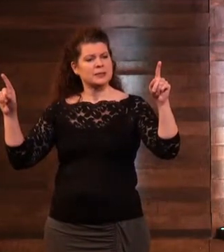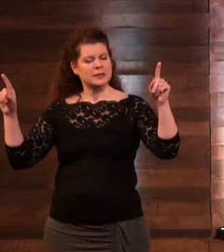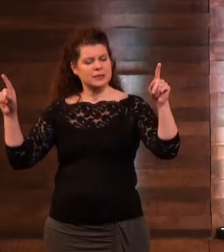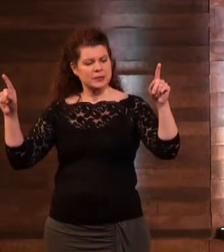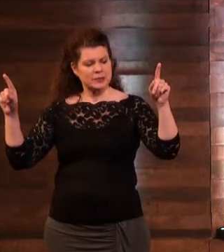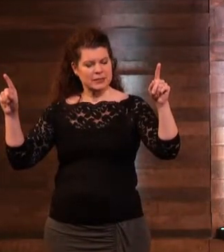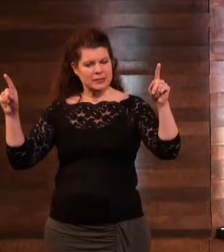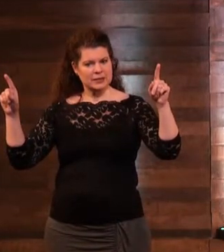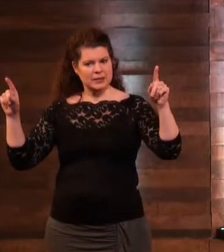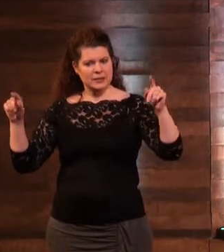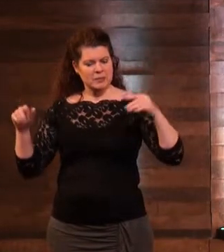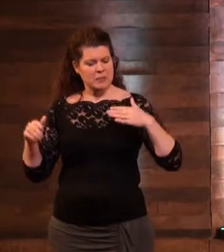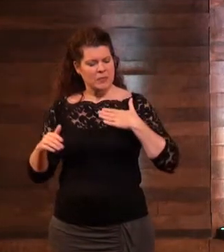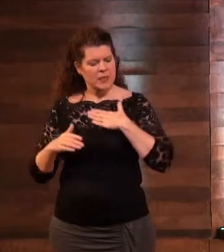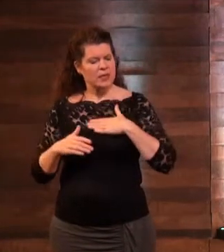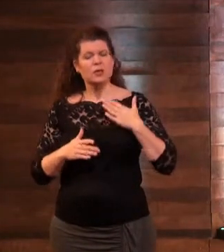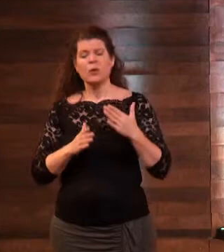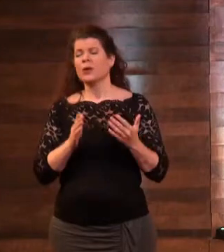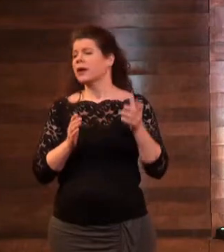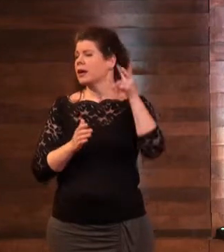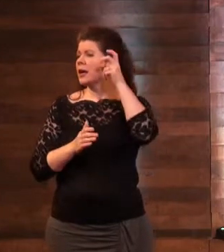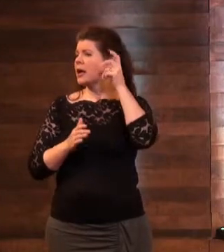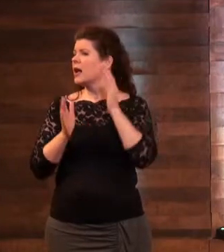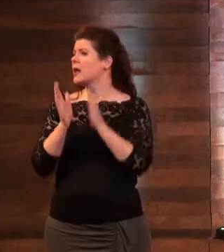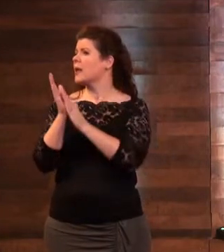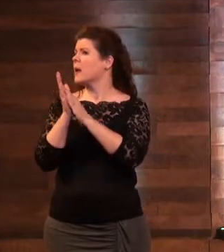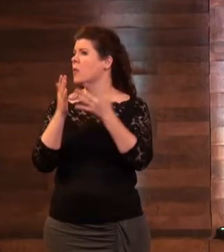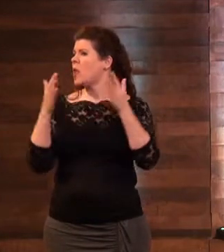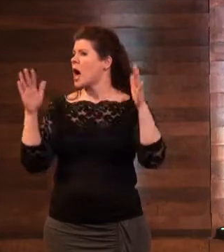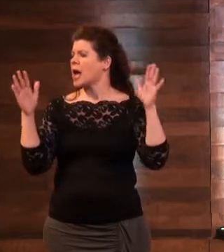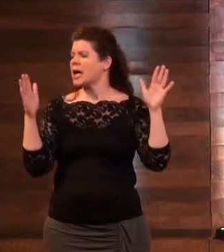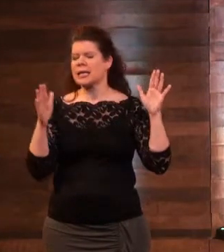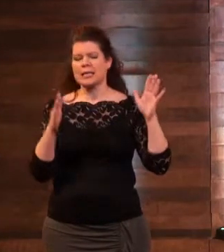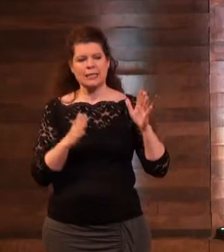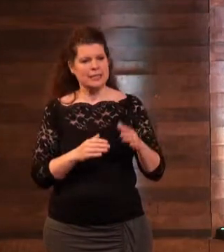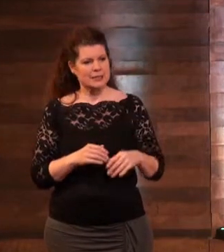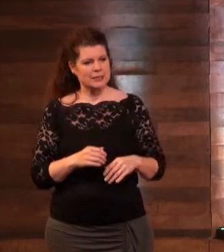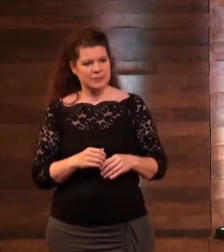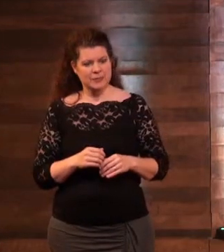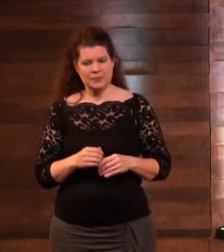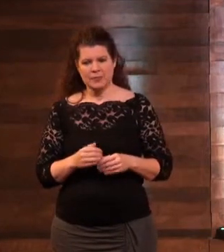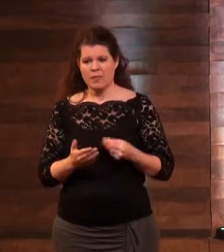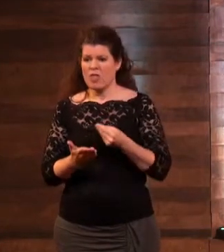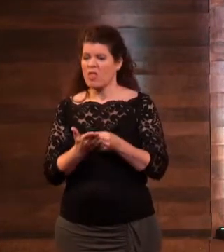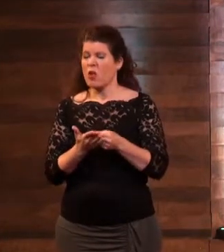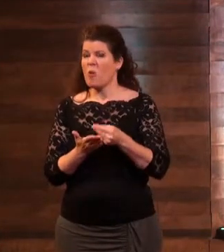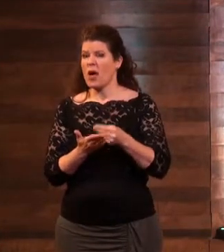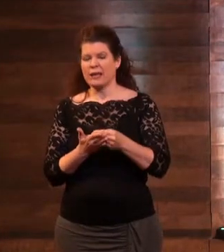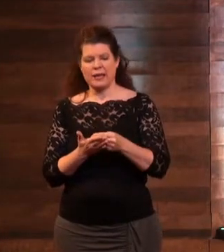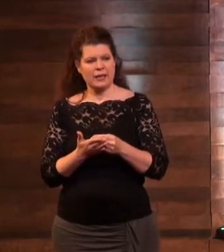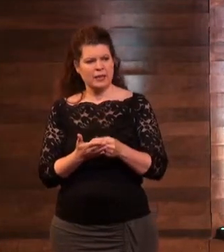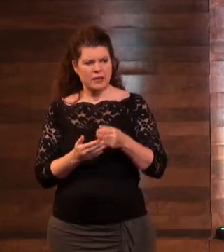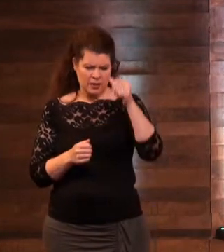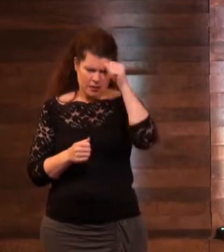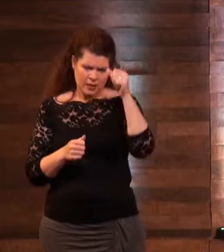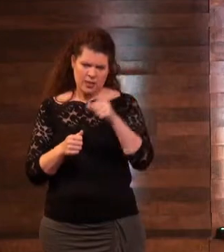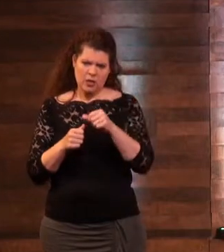you. Maybe you get the promotion or the bonus. Do you remember a time when something like that happened for you at